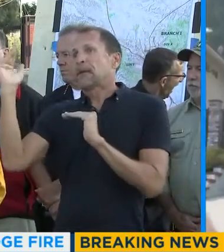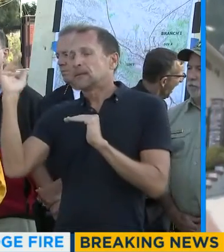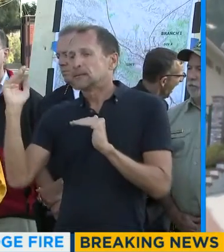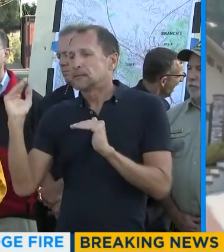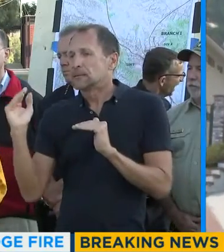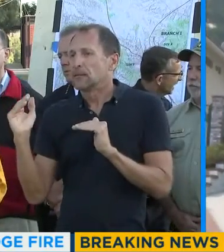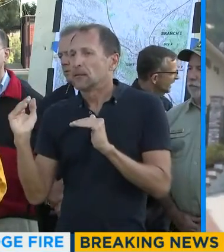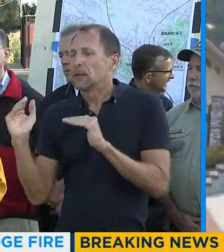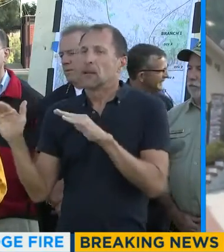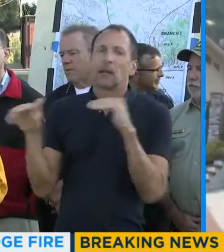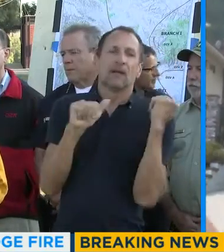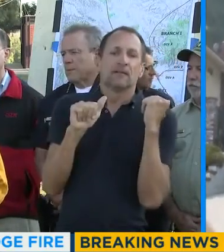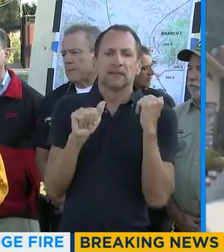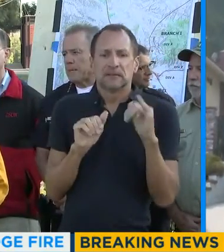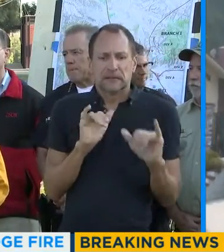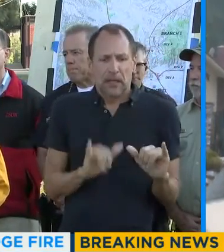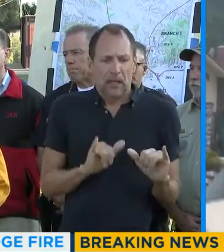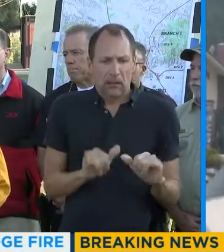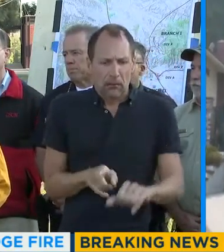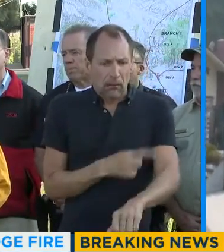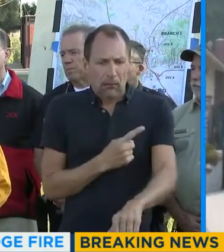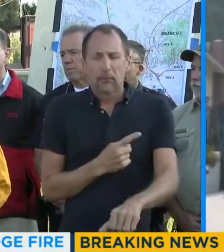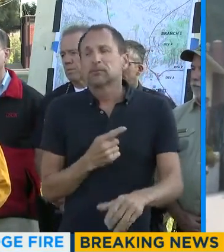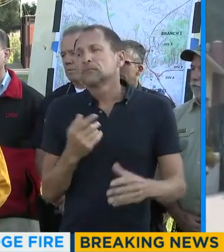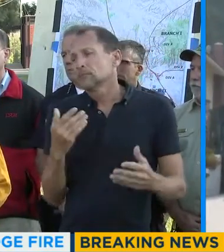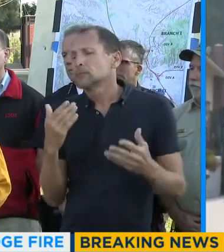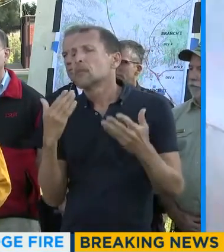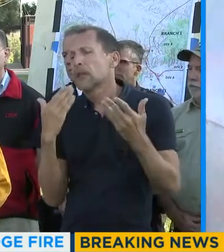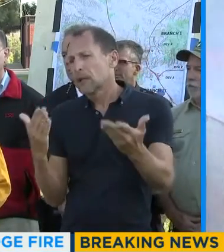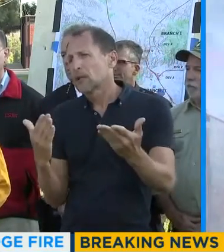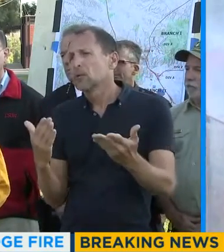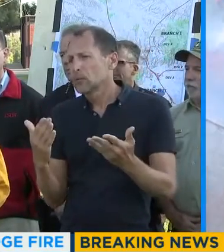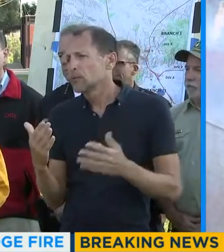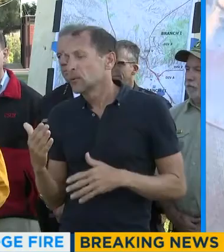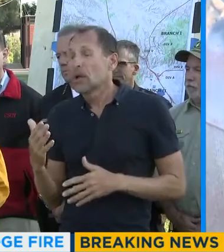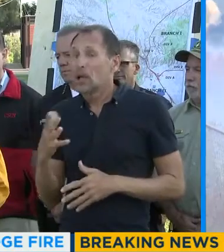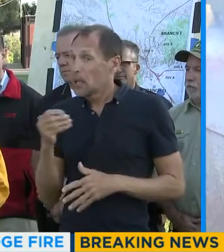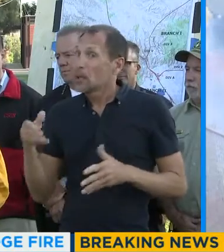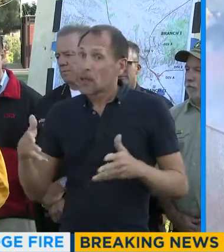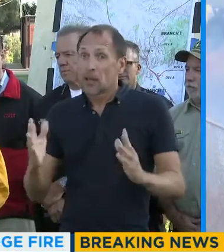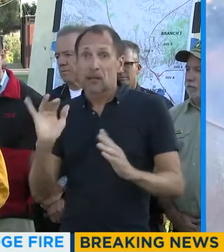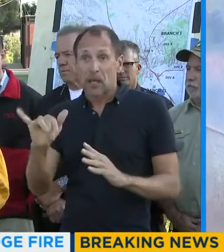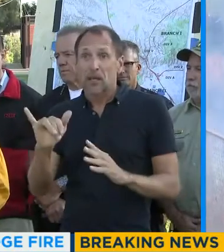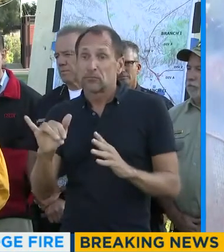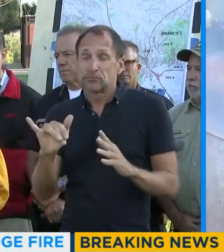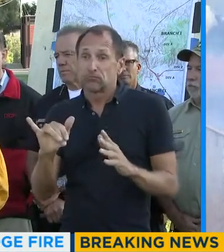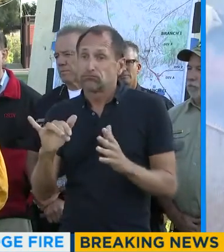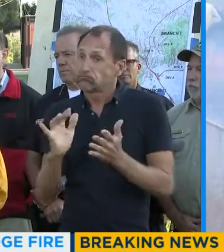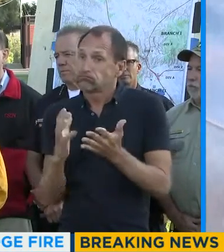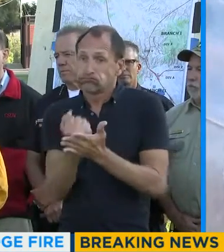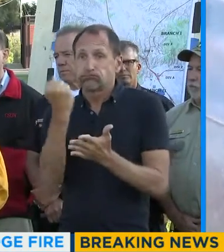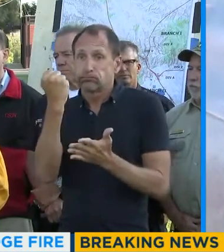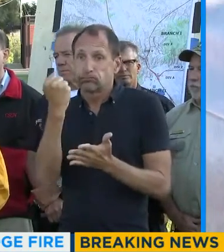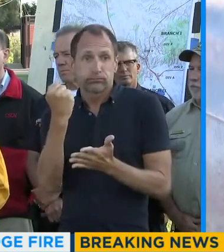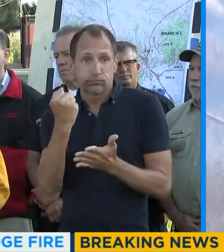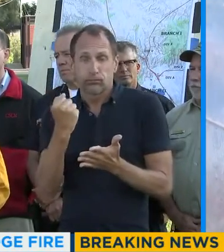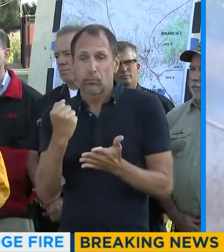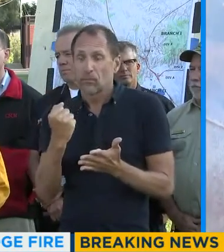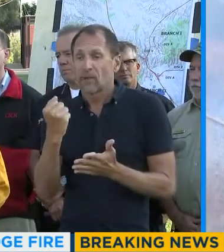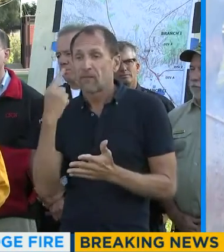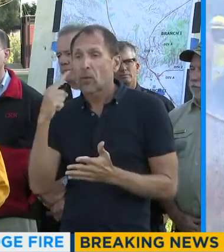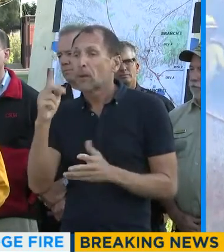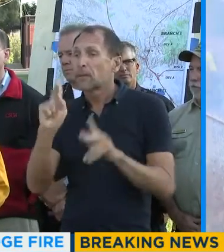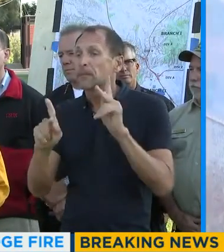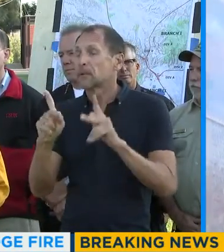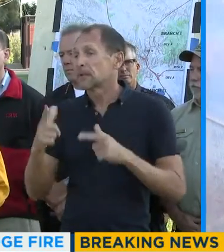from their residence. So at this time, we are offering this opportunity for residents affected by this evacuation in